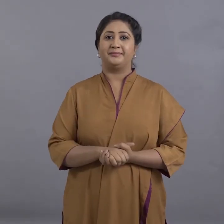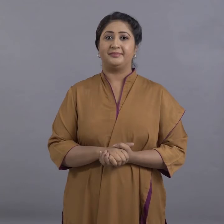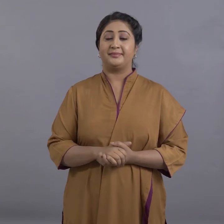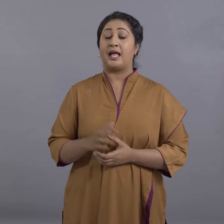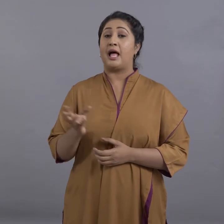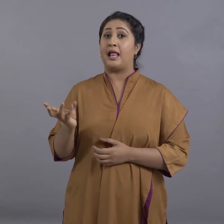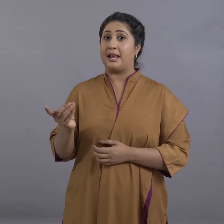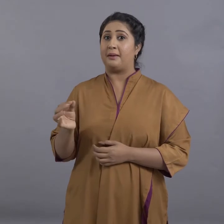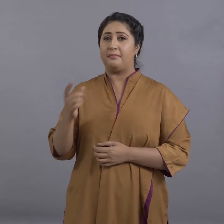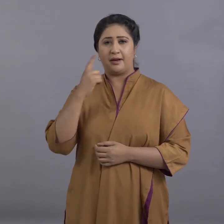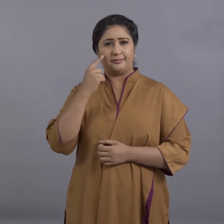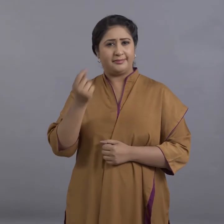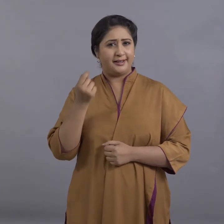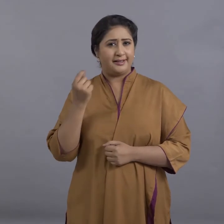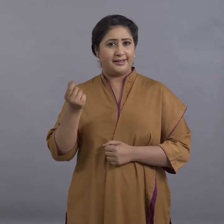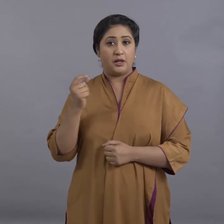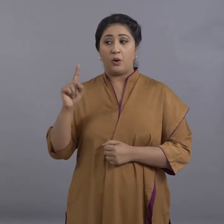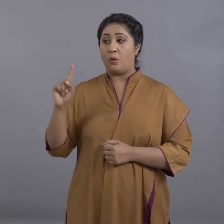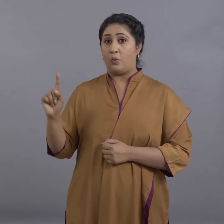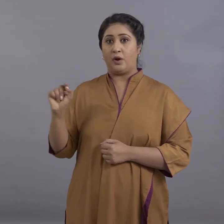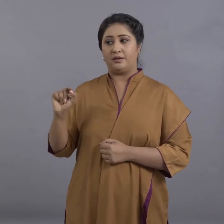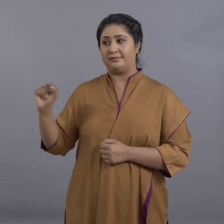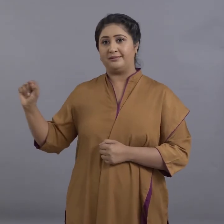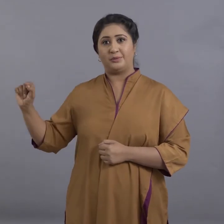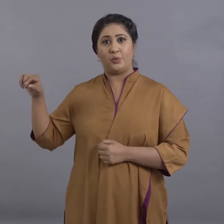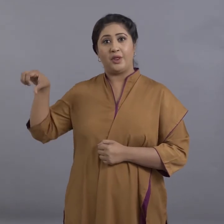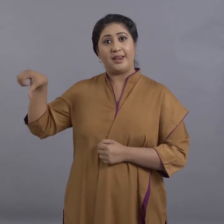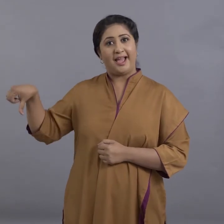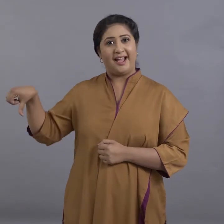Number recognition 1 to 9.